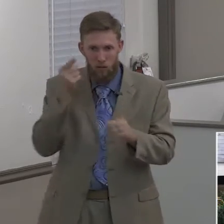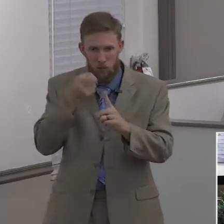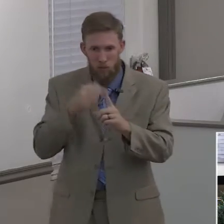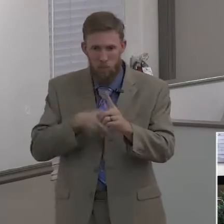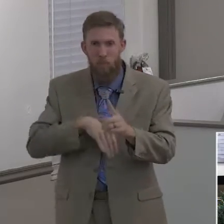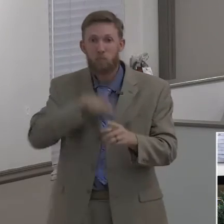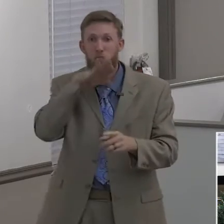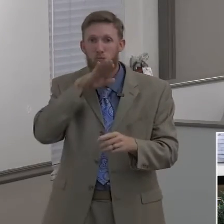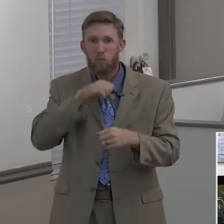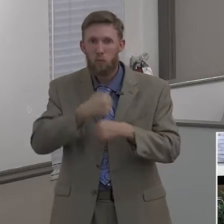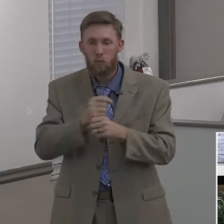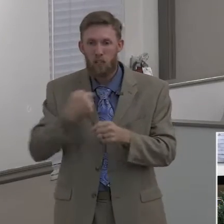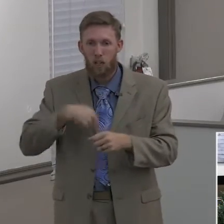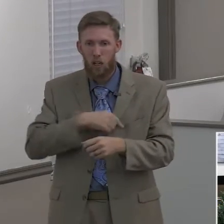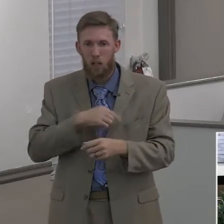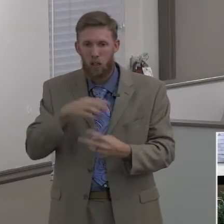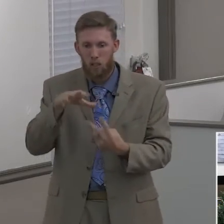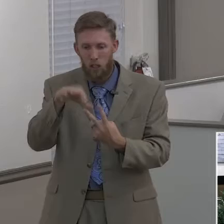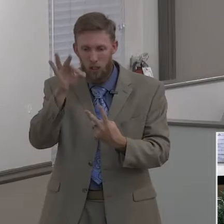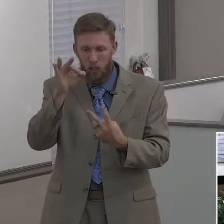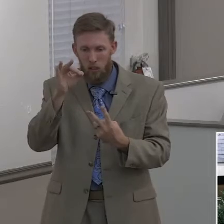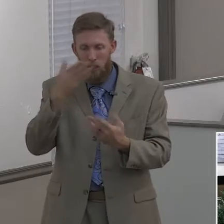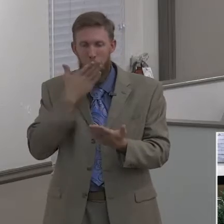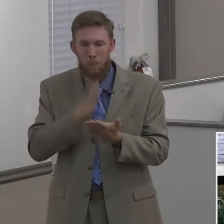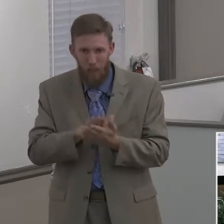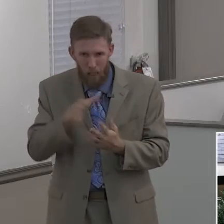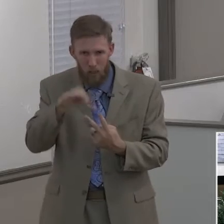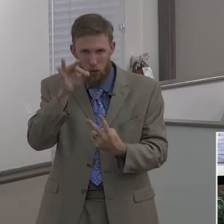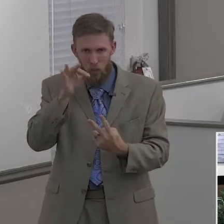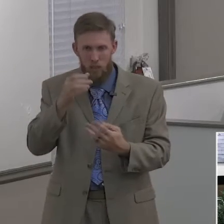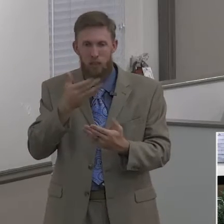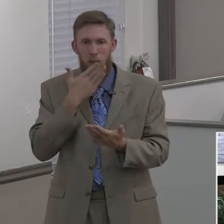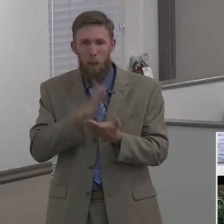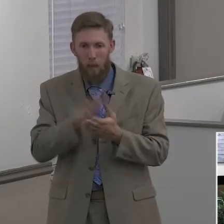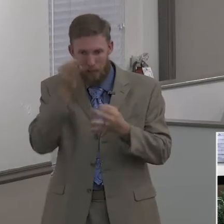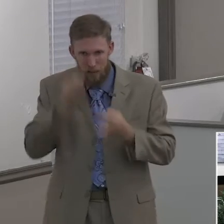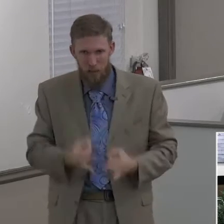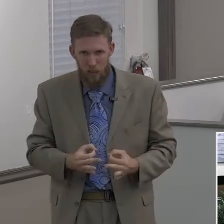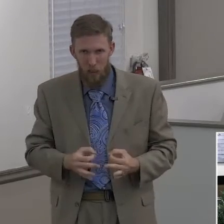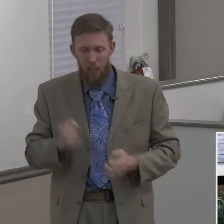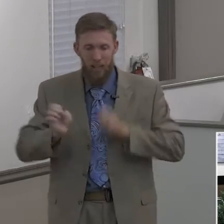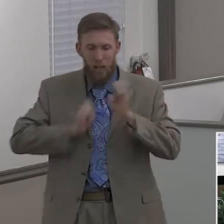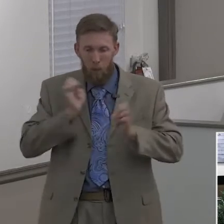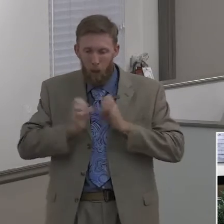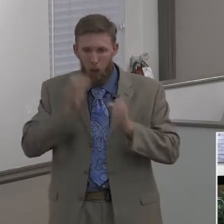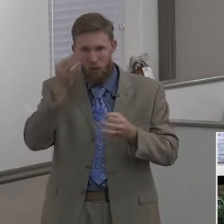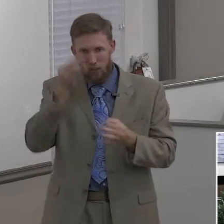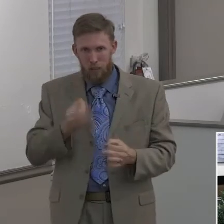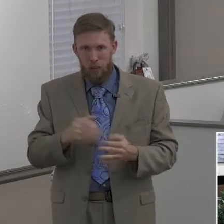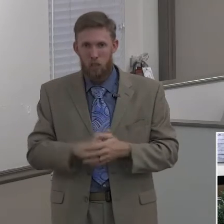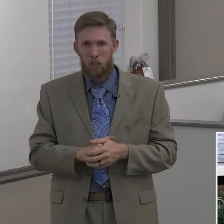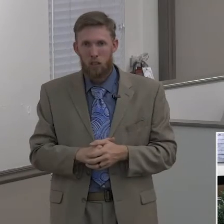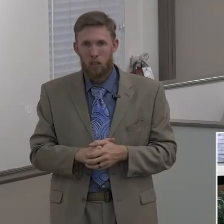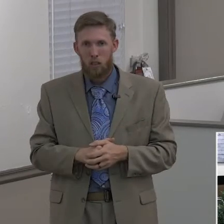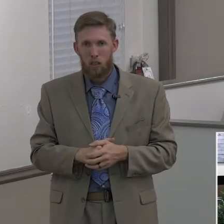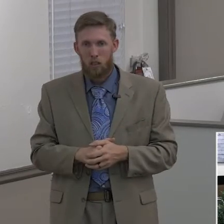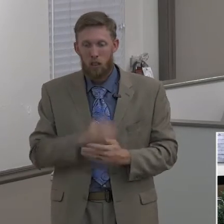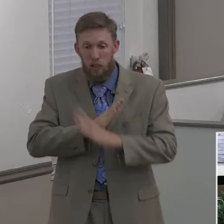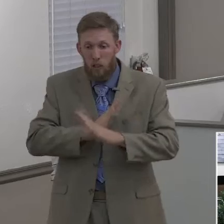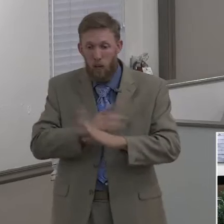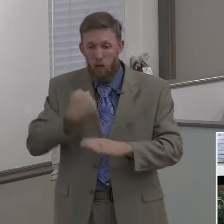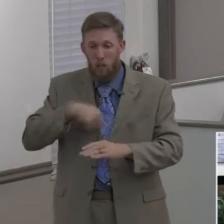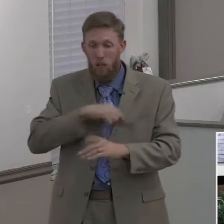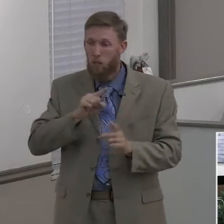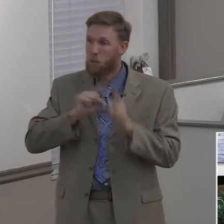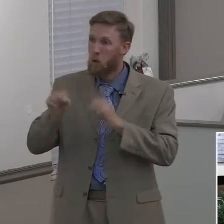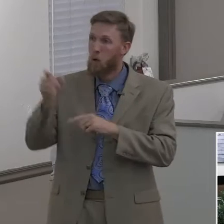Frustration leads us to make poor choices, emotional choices, rather than going to God